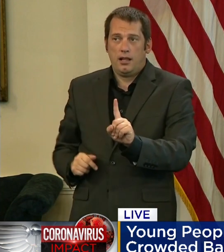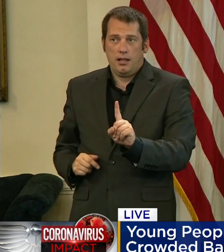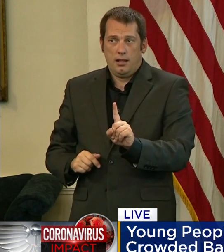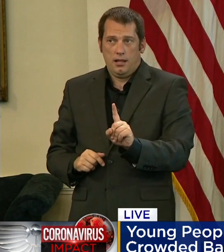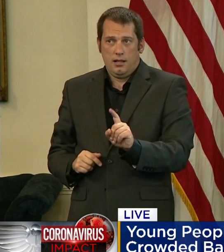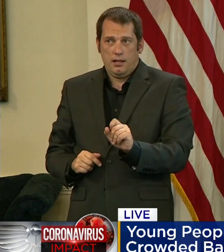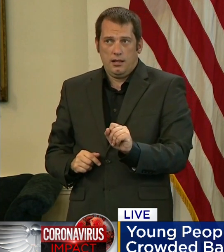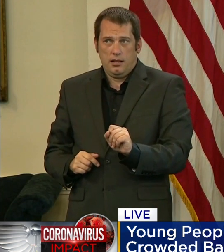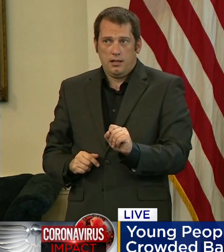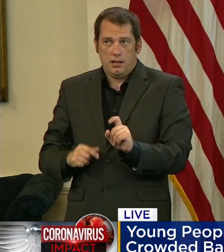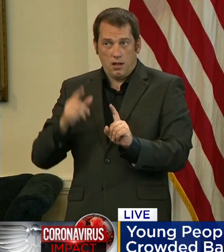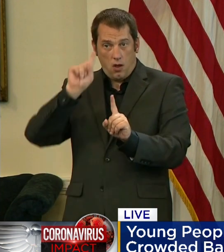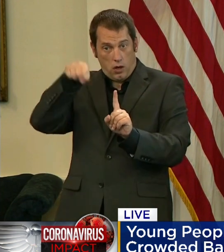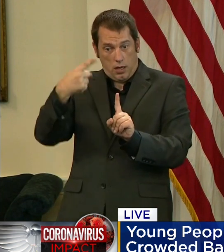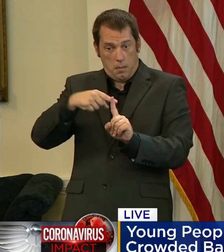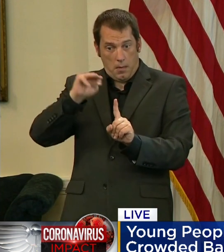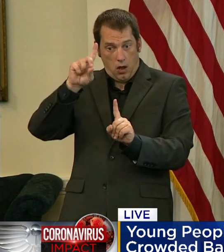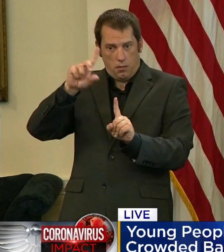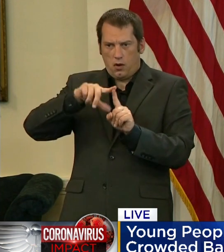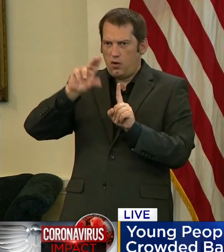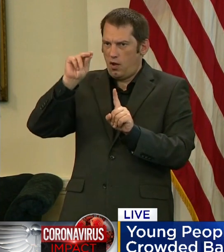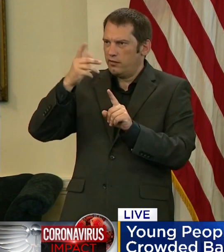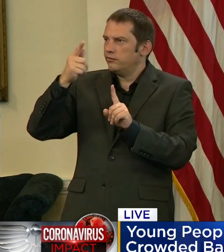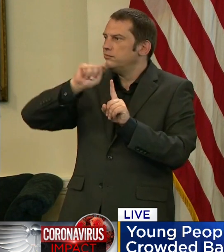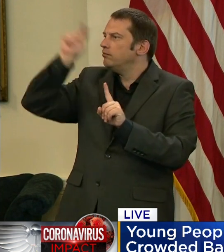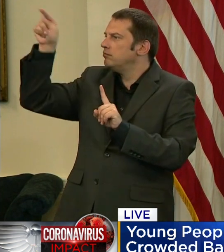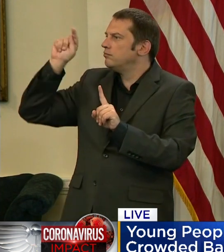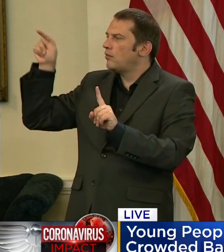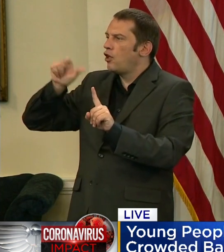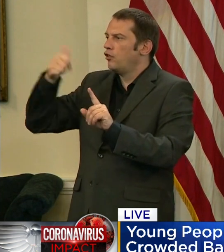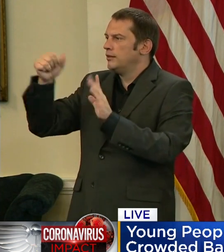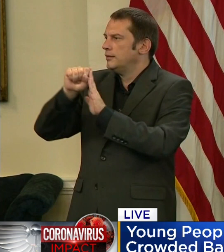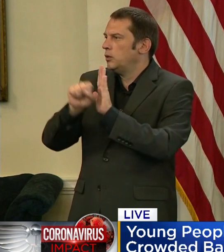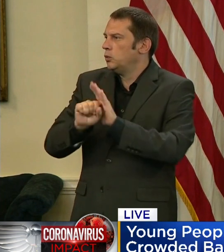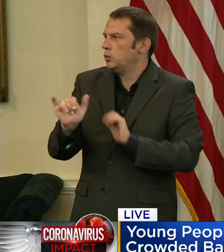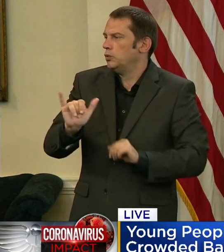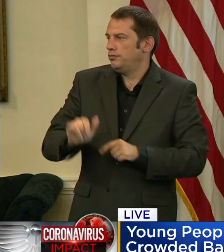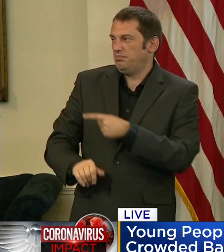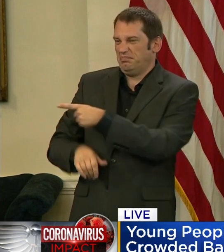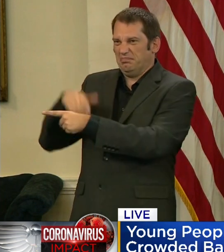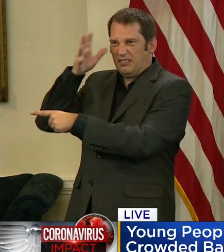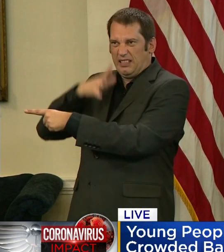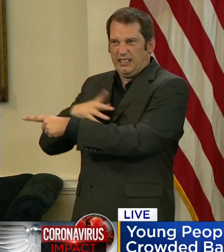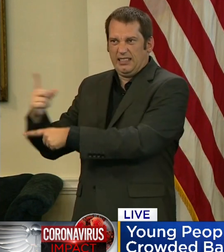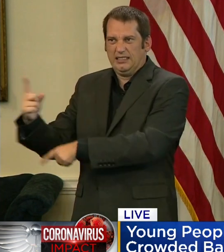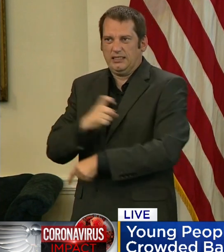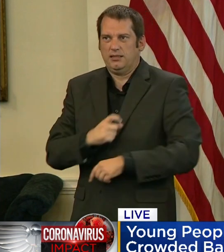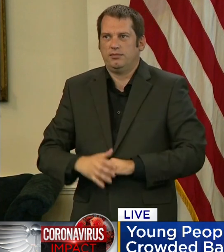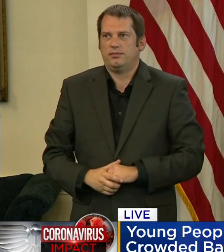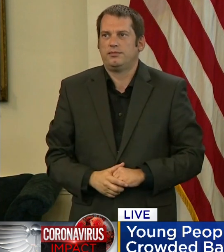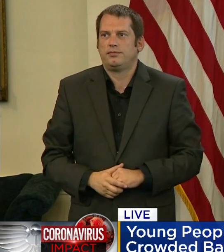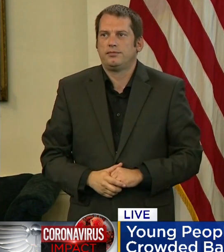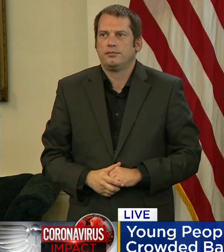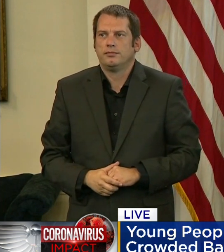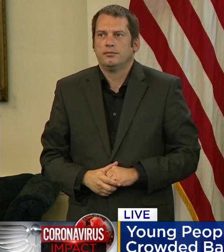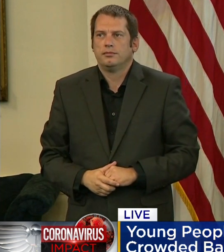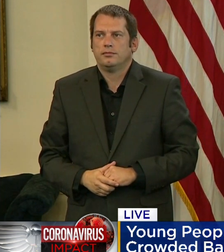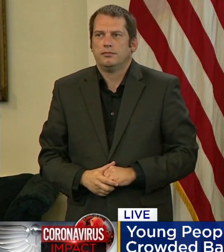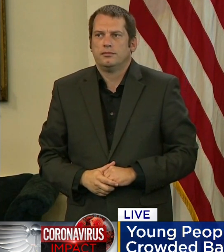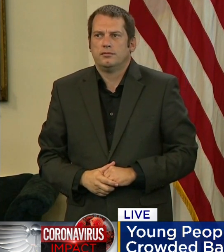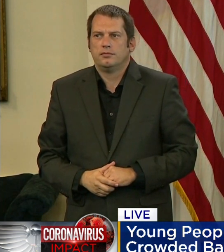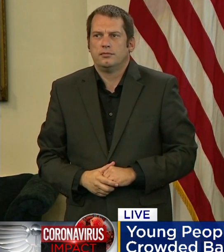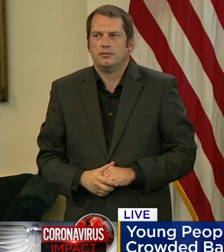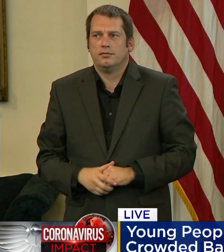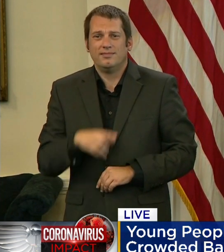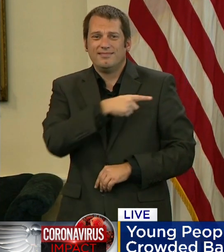responsible yet. Governor, quick question, please. In regards to the letters sent to county leaders and without bars and restaurants, have you heard back